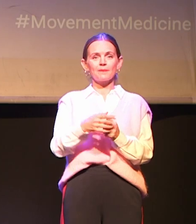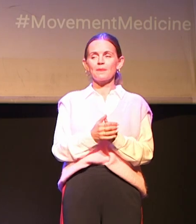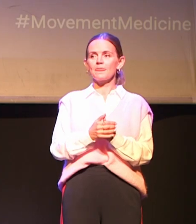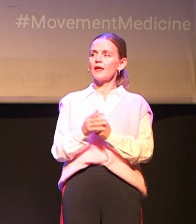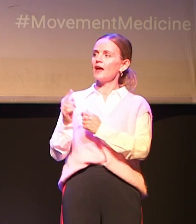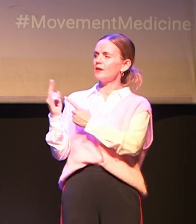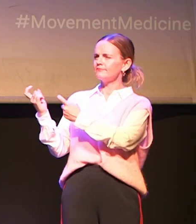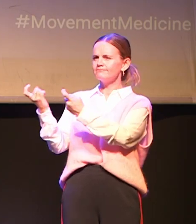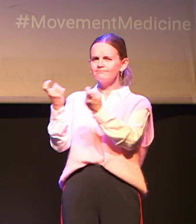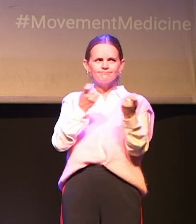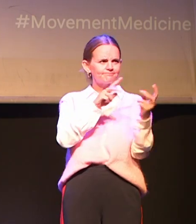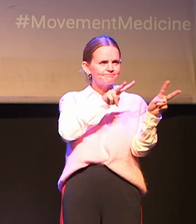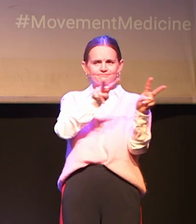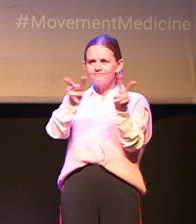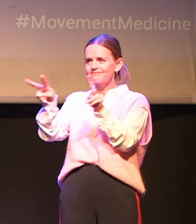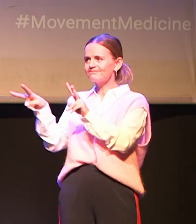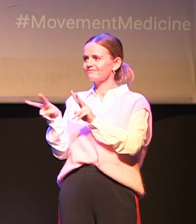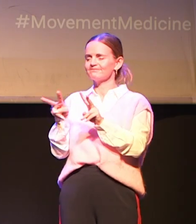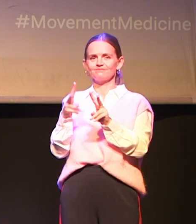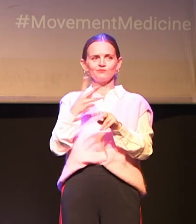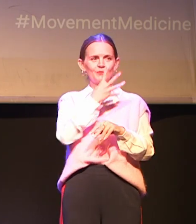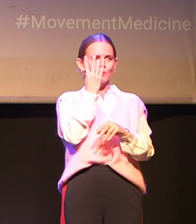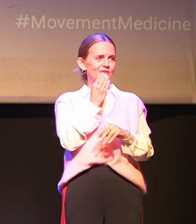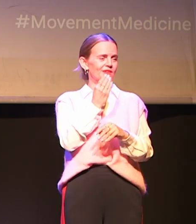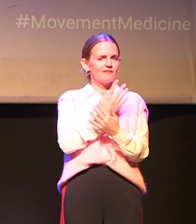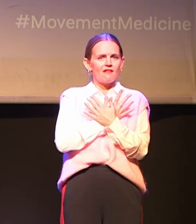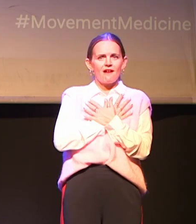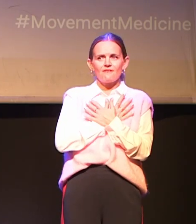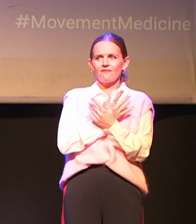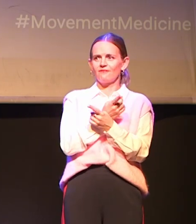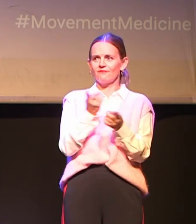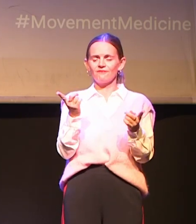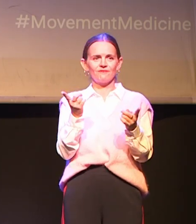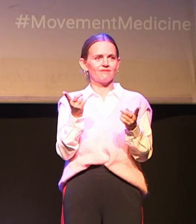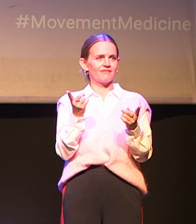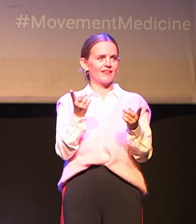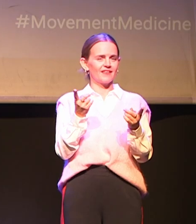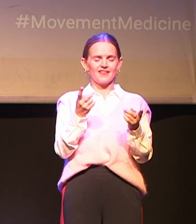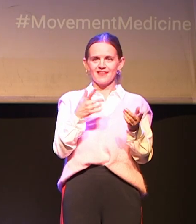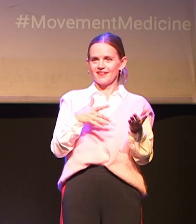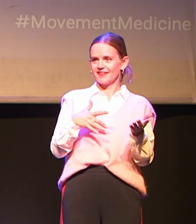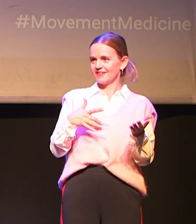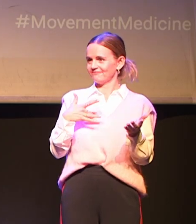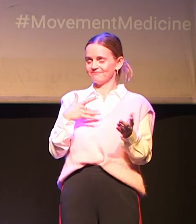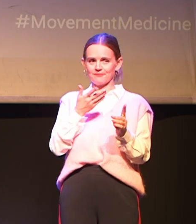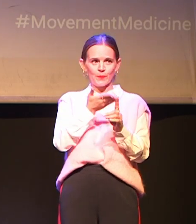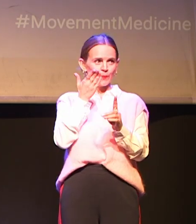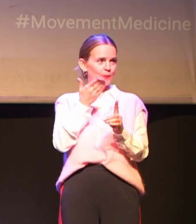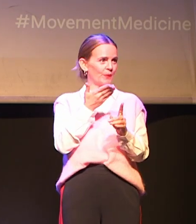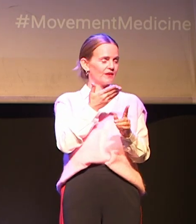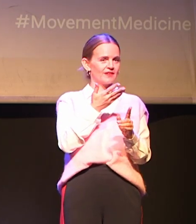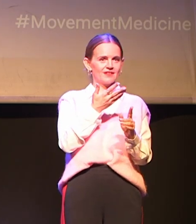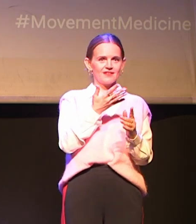like, it's a sea of like beauty and love, like folks who've 20 years in movement,